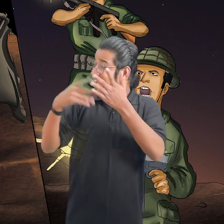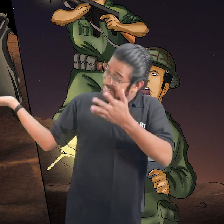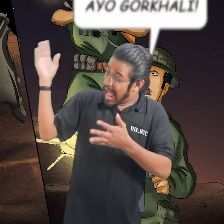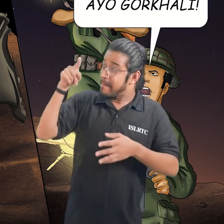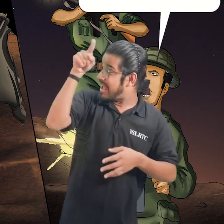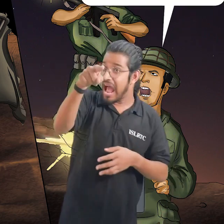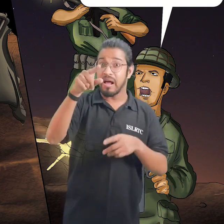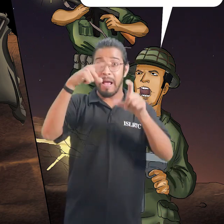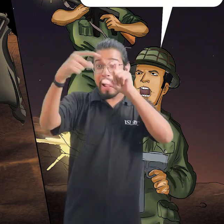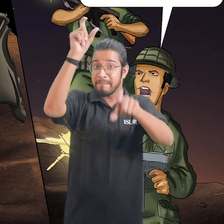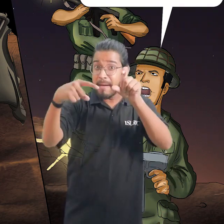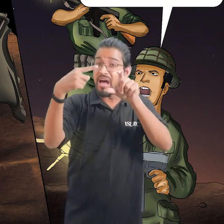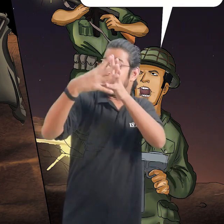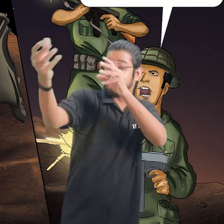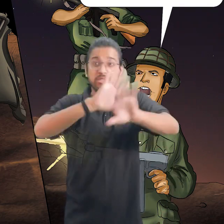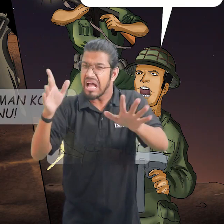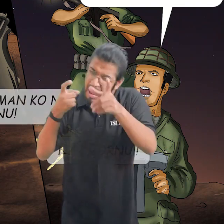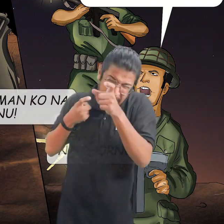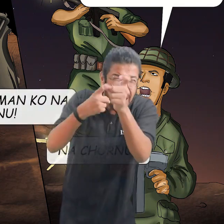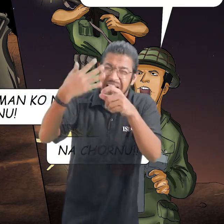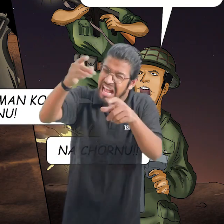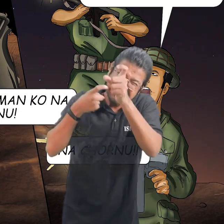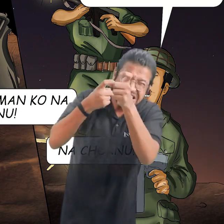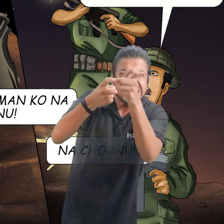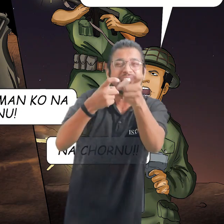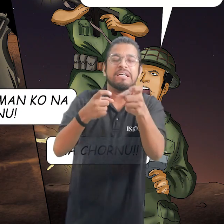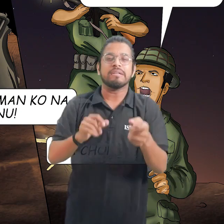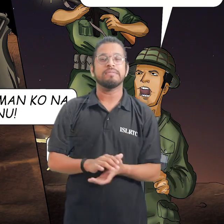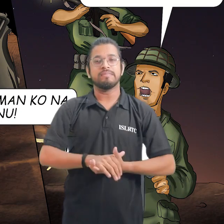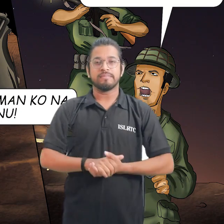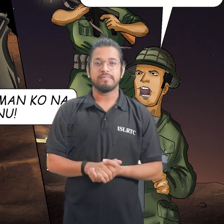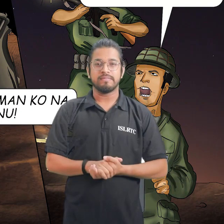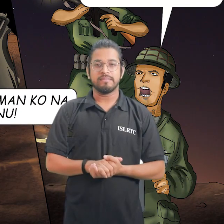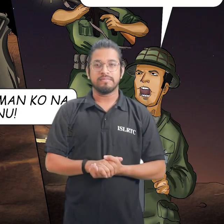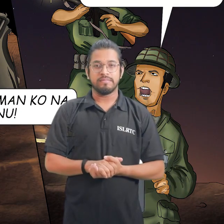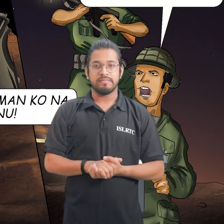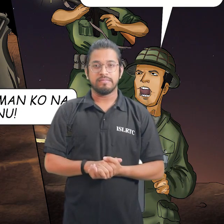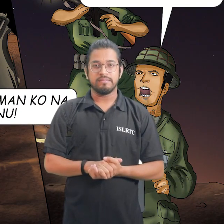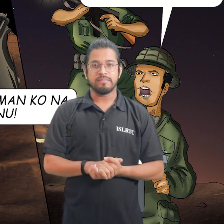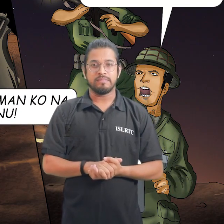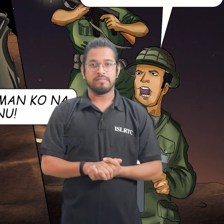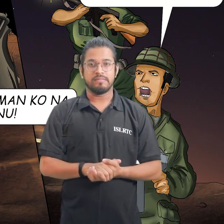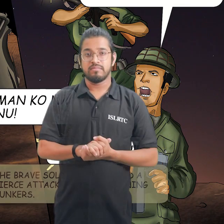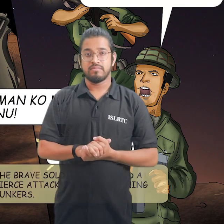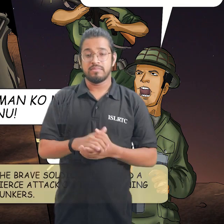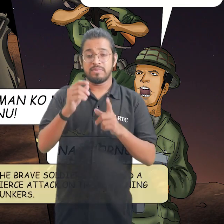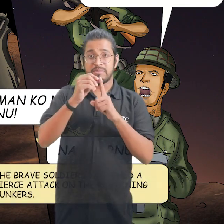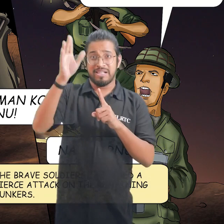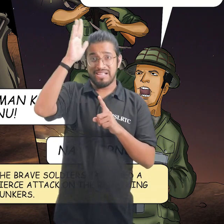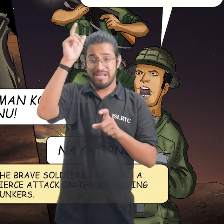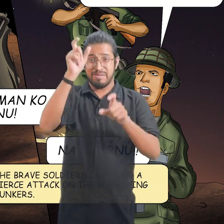loud. Ayo Gorkhali! Dushman ko na chornu! Na chornu!